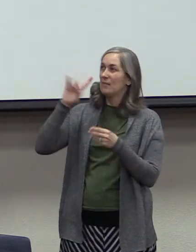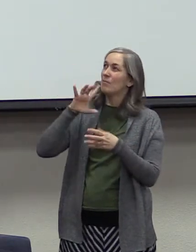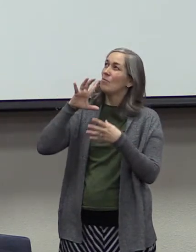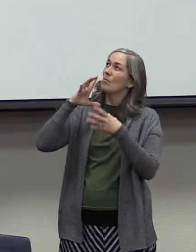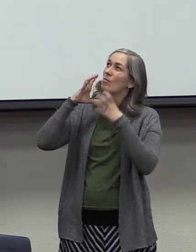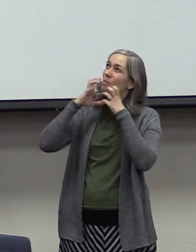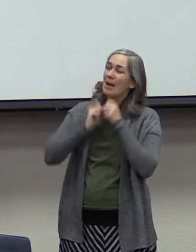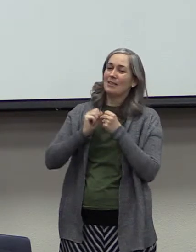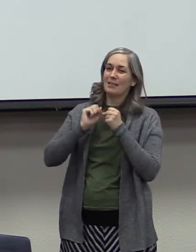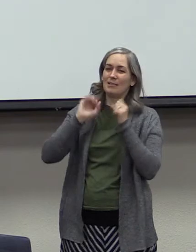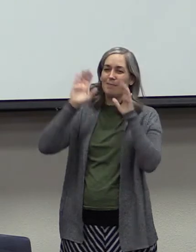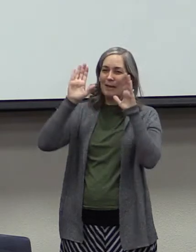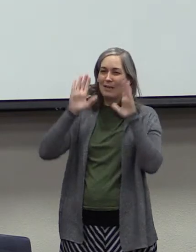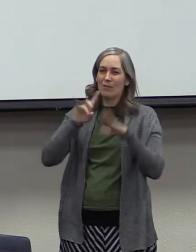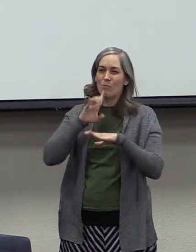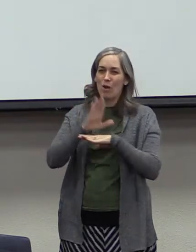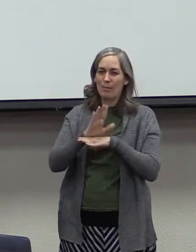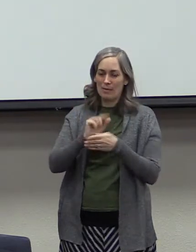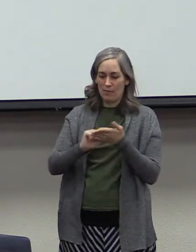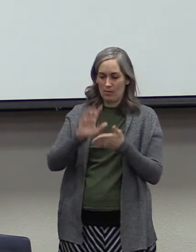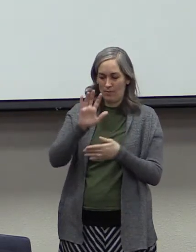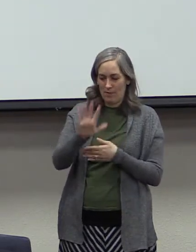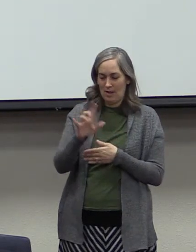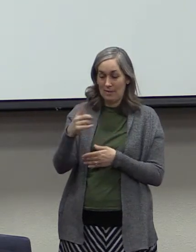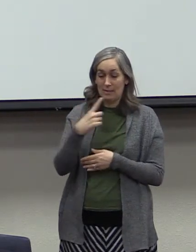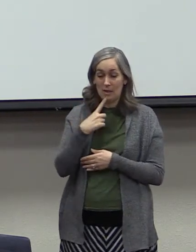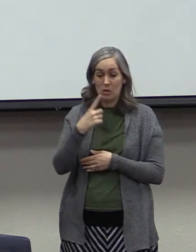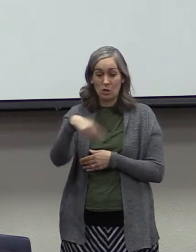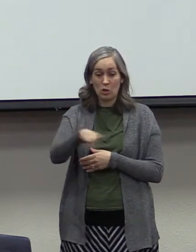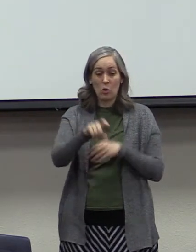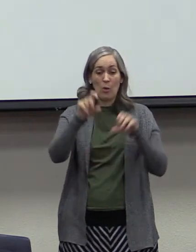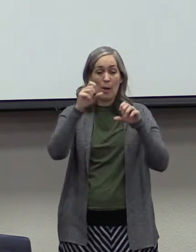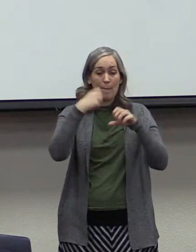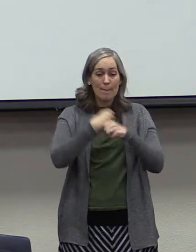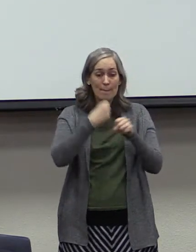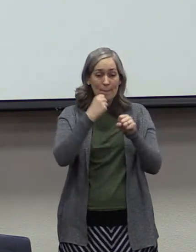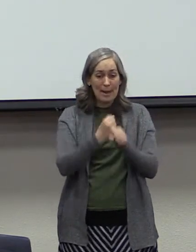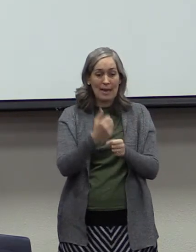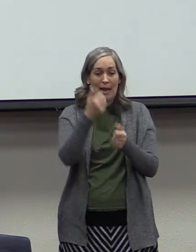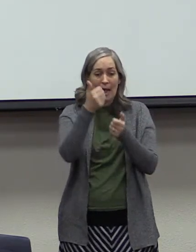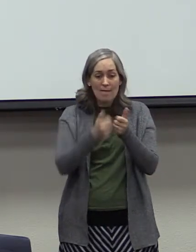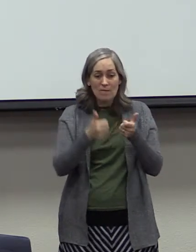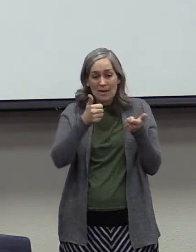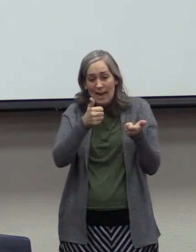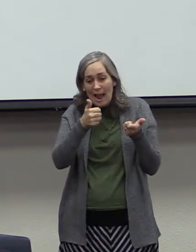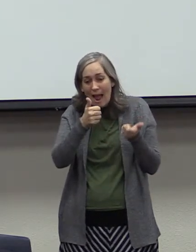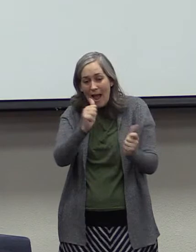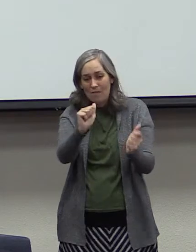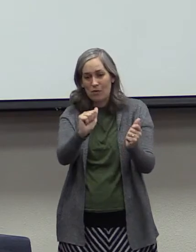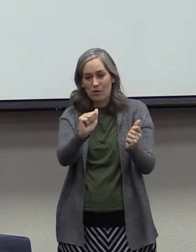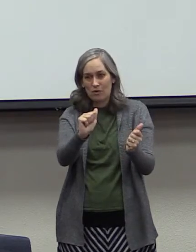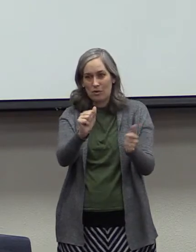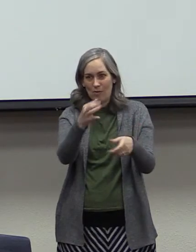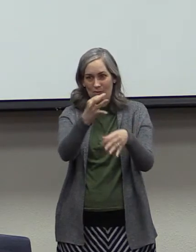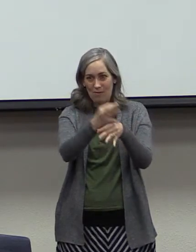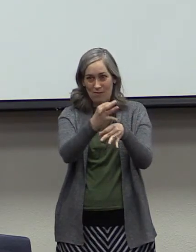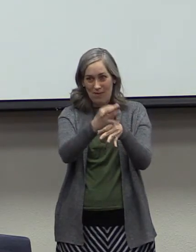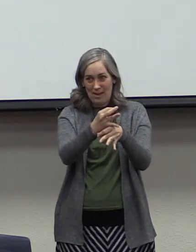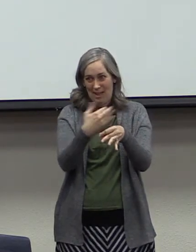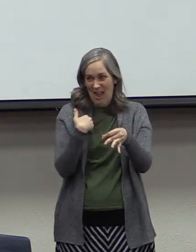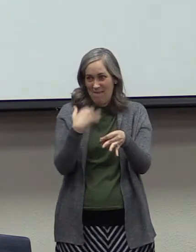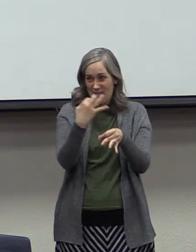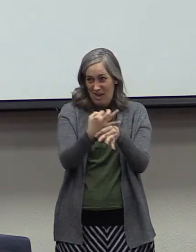promises. Then in verse 5 he says, so you make every effort to add to your faith